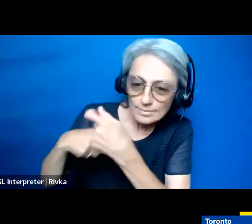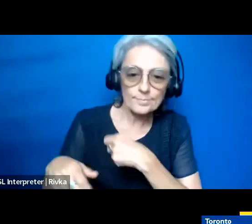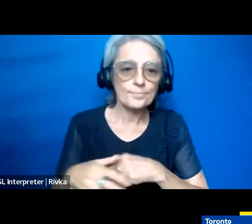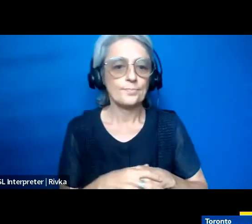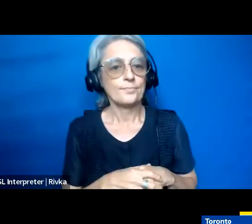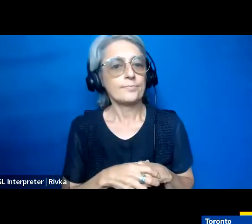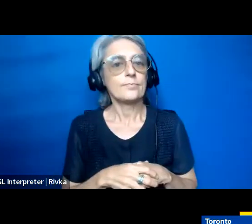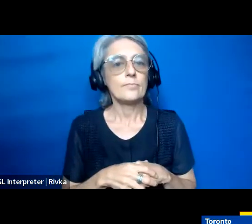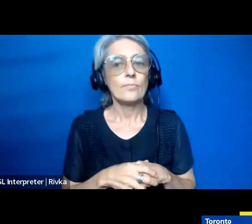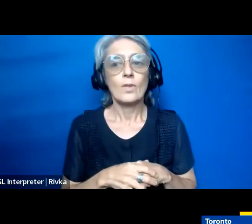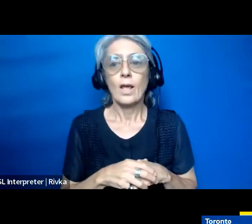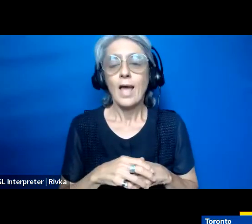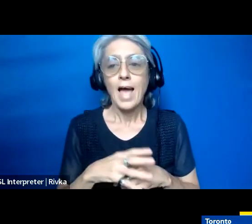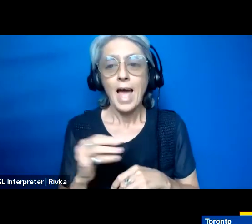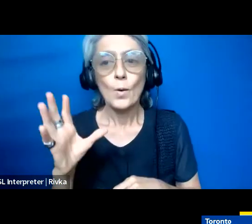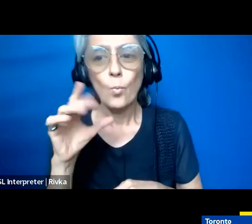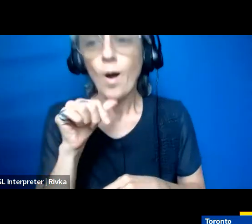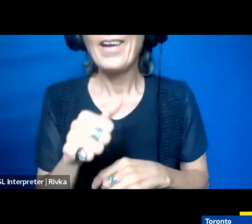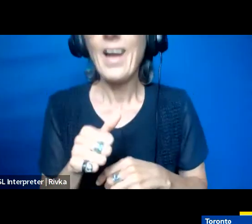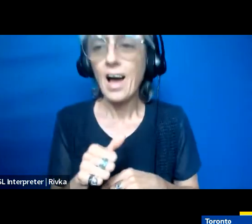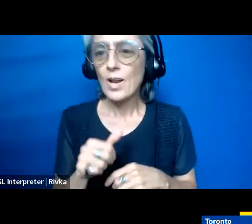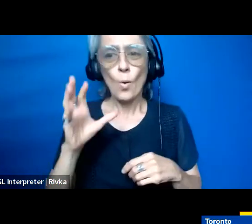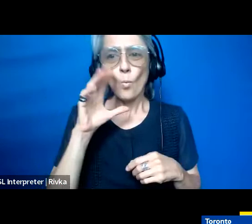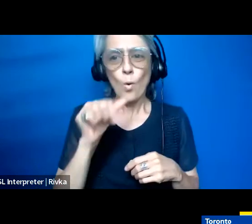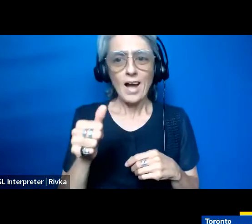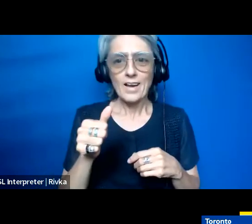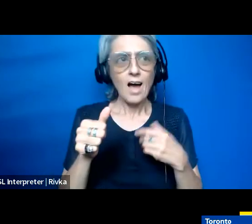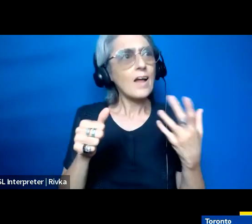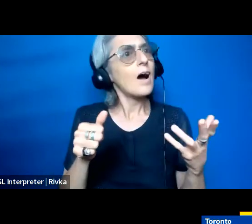Why haven't those books about science